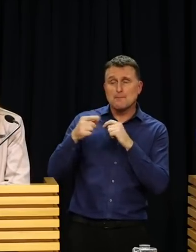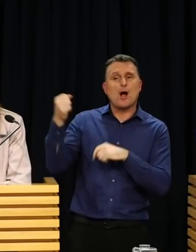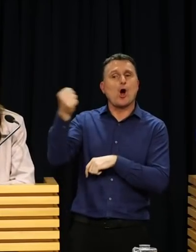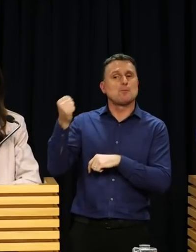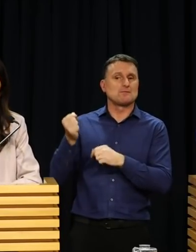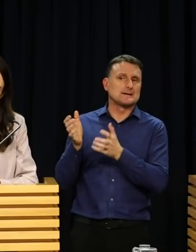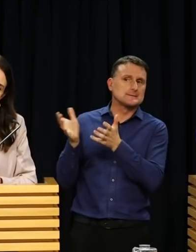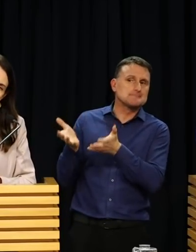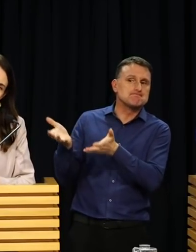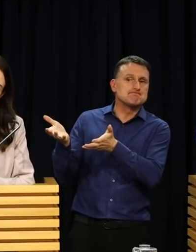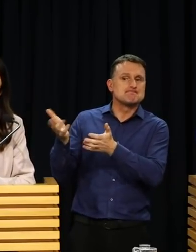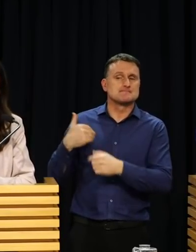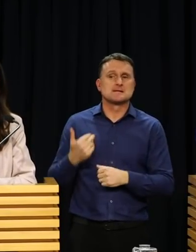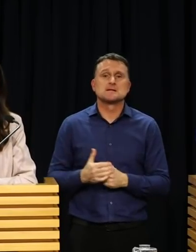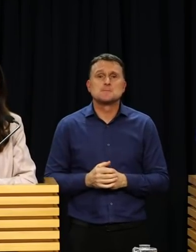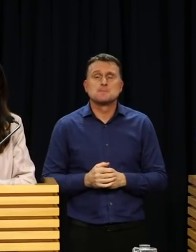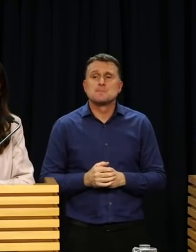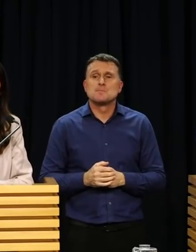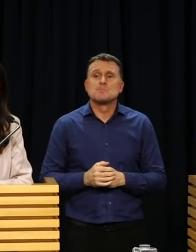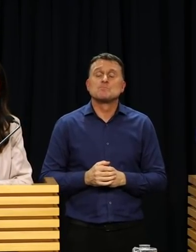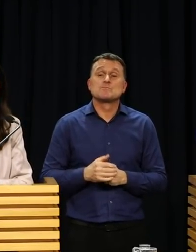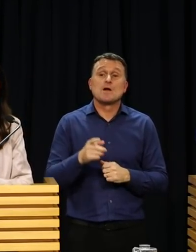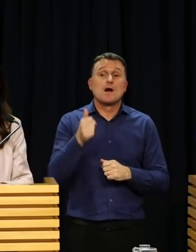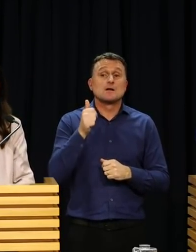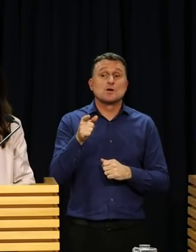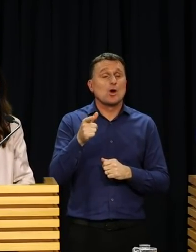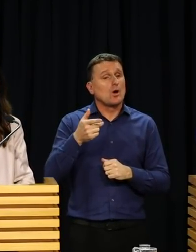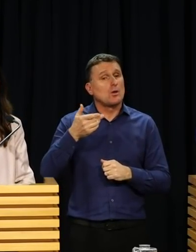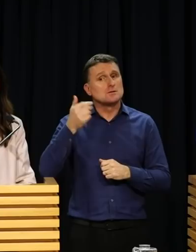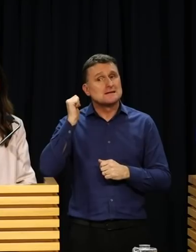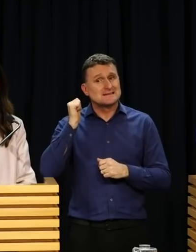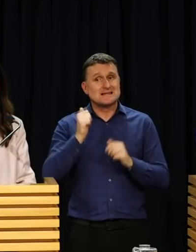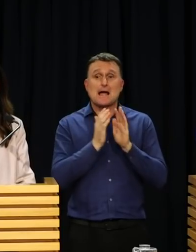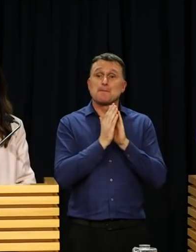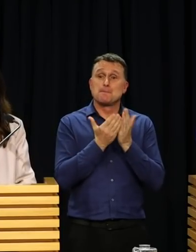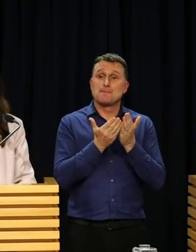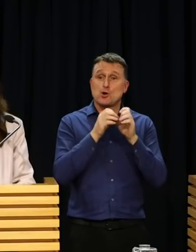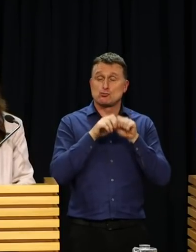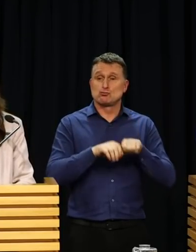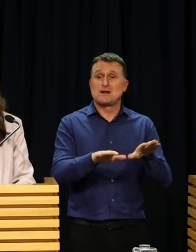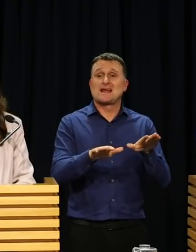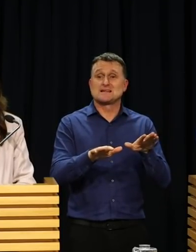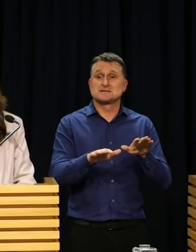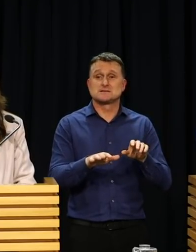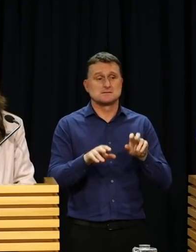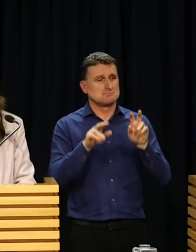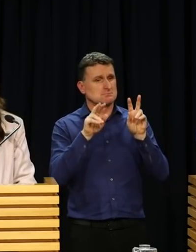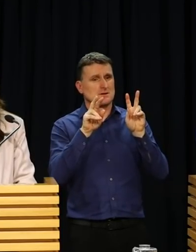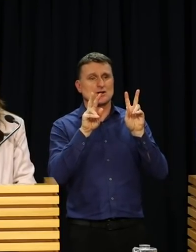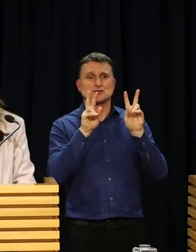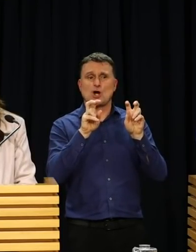police themselves. On the matter, there was a book released, I think yesterday, titled and subject around